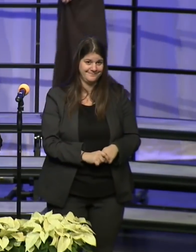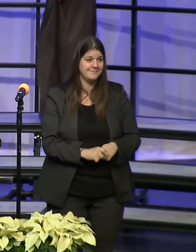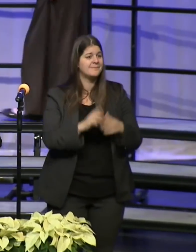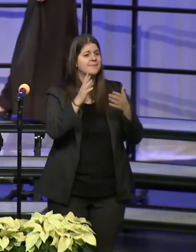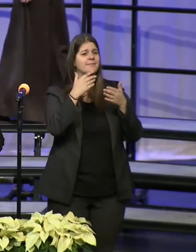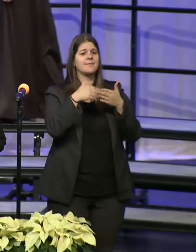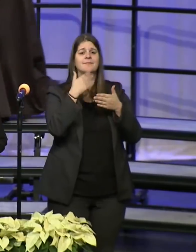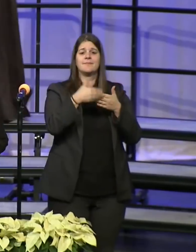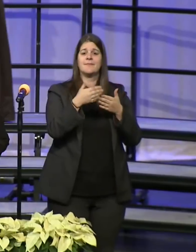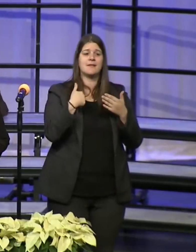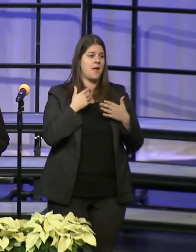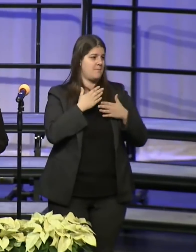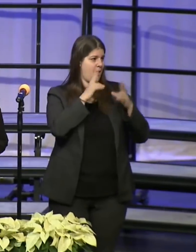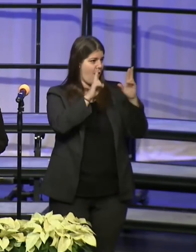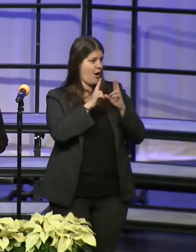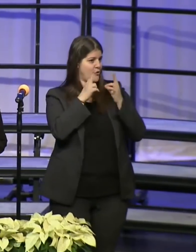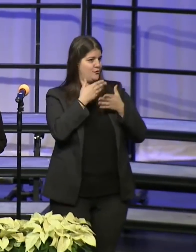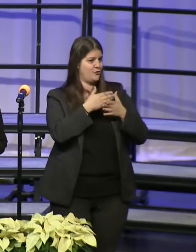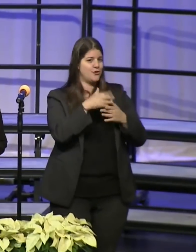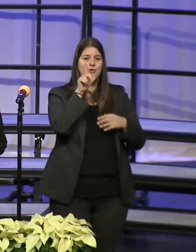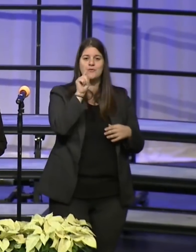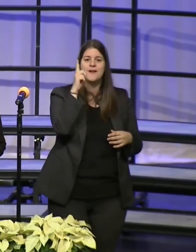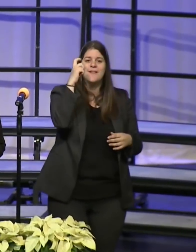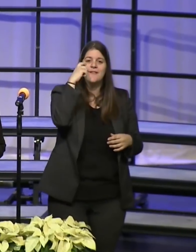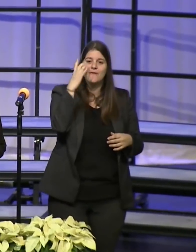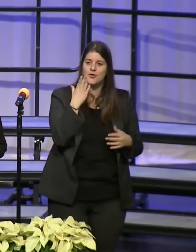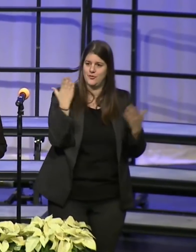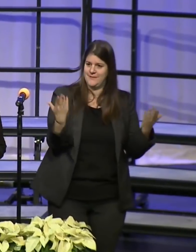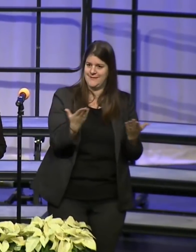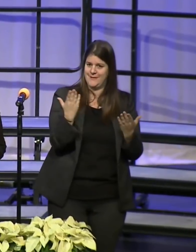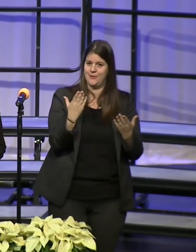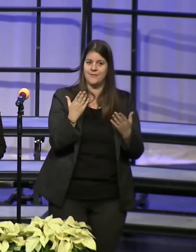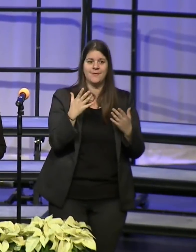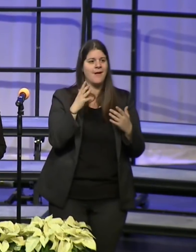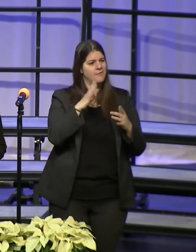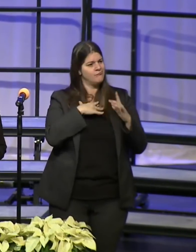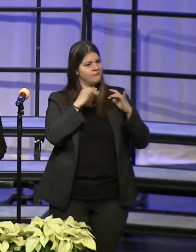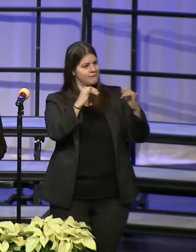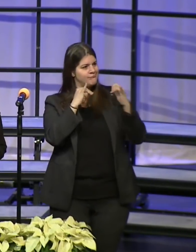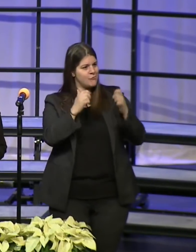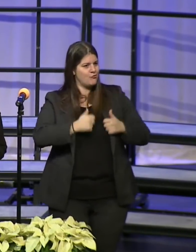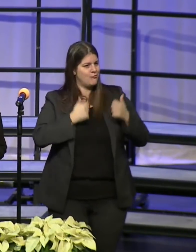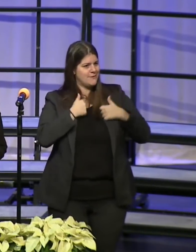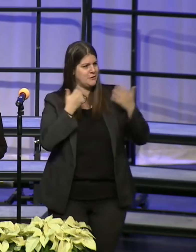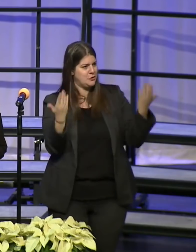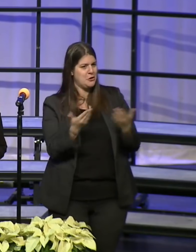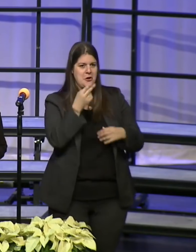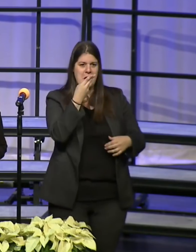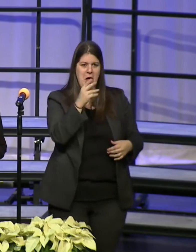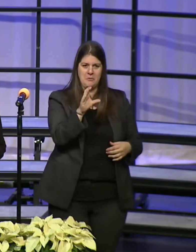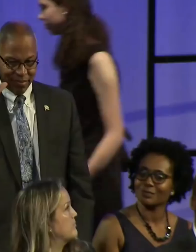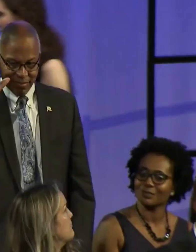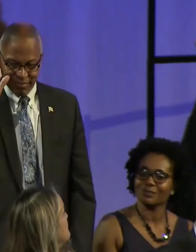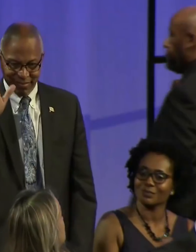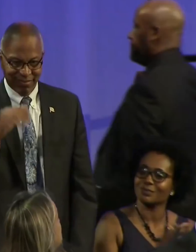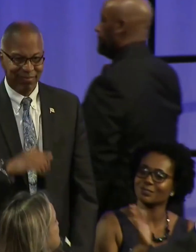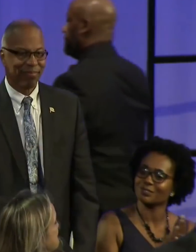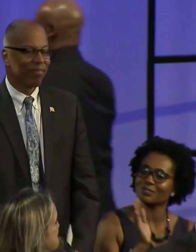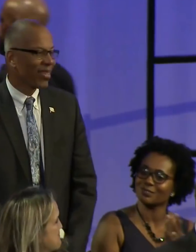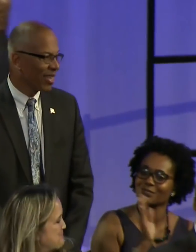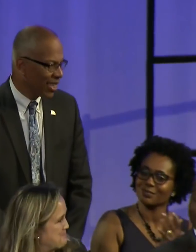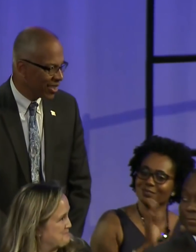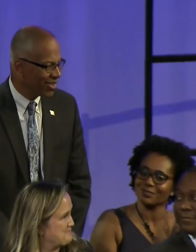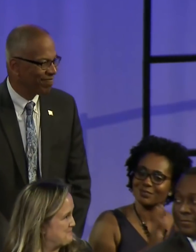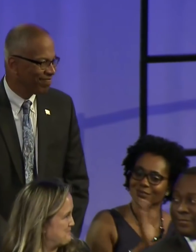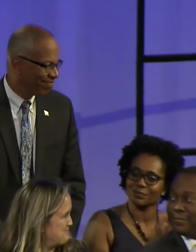Next, I'm pleased to share that the Lieutenant Governor of Maryland is here with us this evening. Please welcome fellow Howard County resident and Lieutenant Governor Boyd Rutherford.